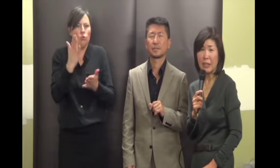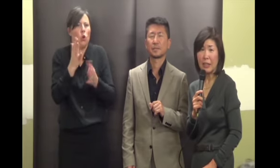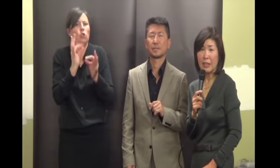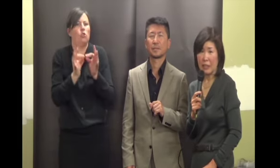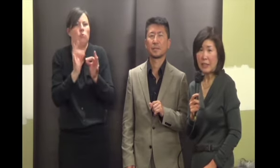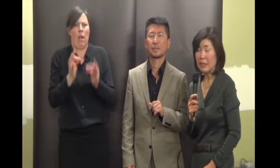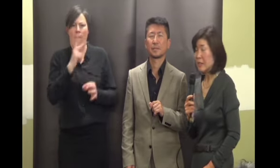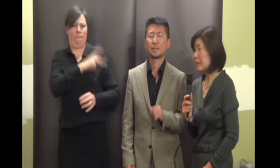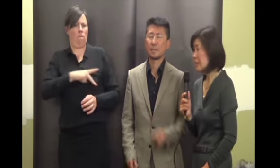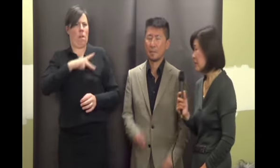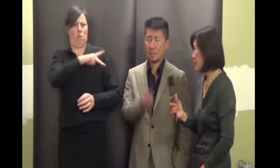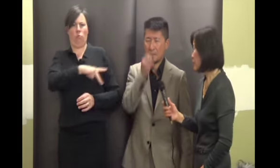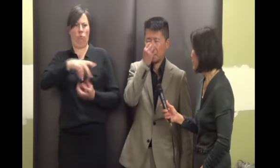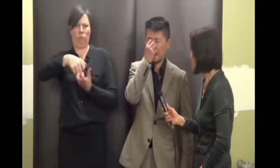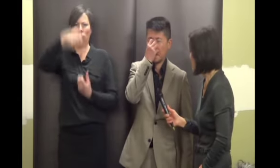interpreter.